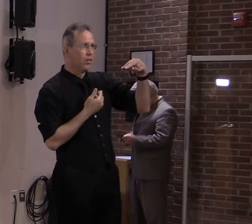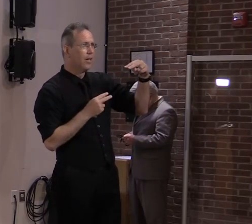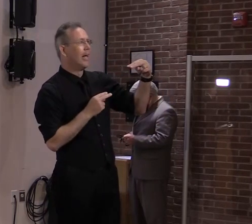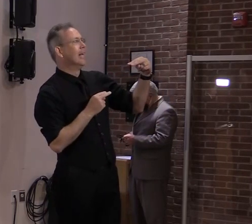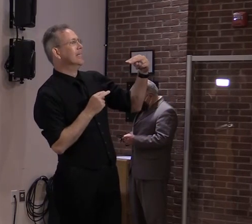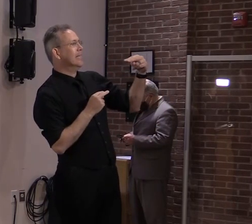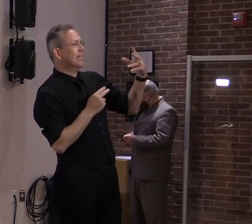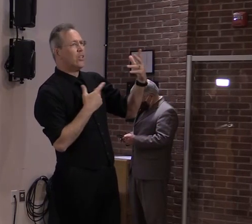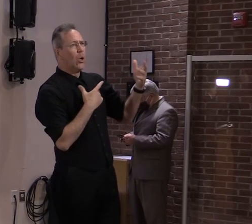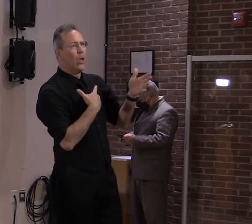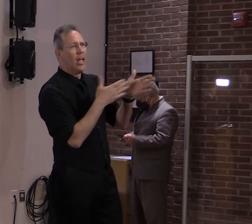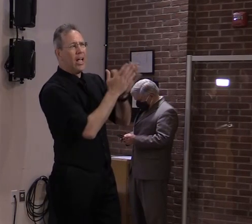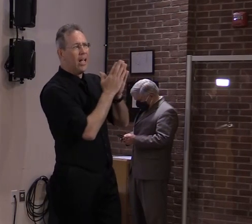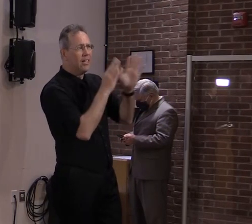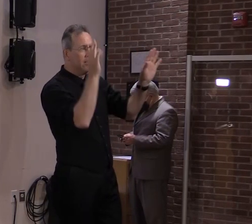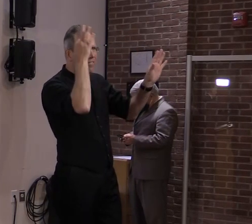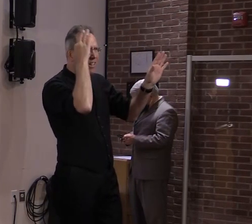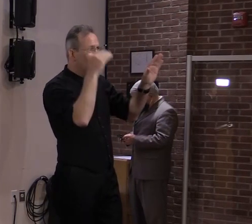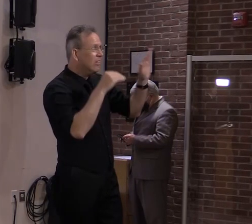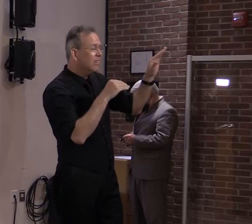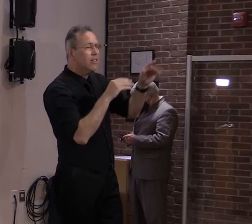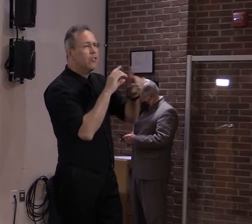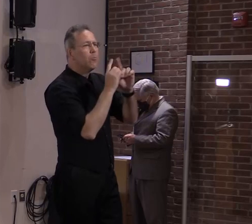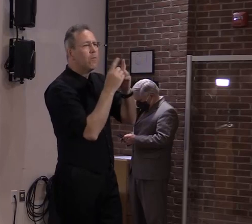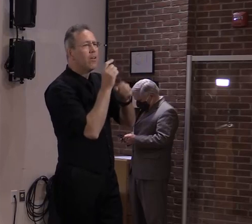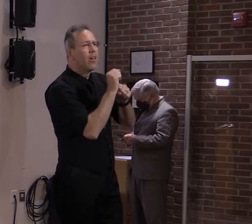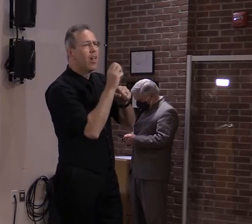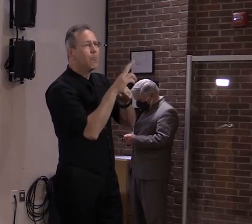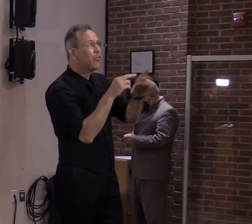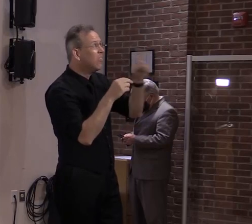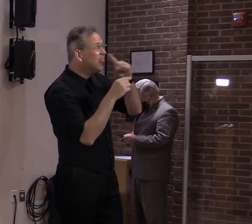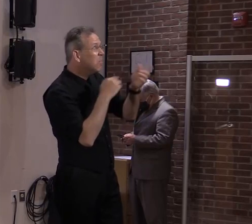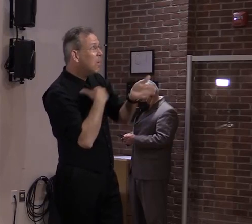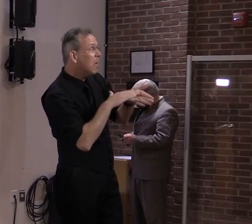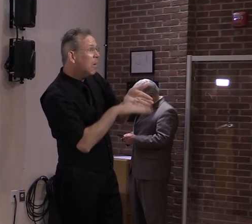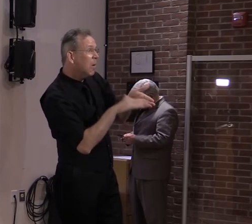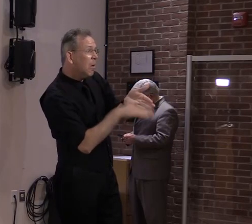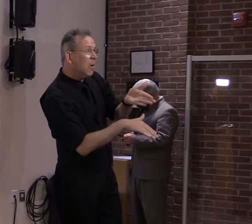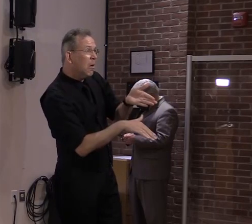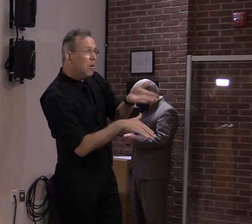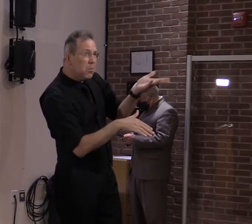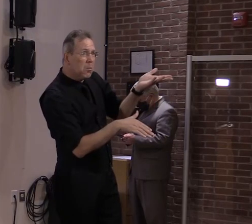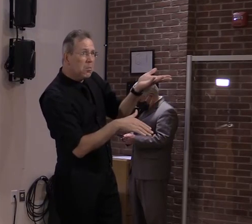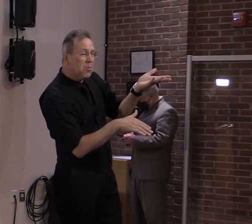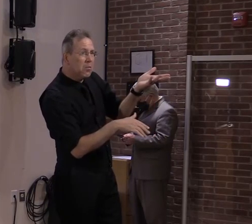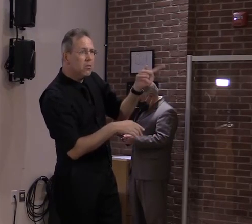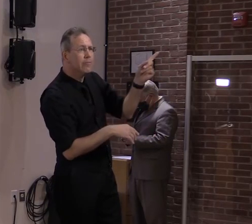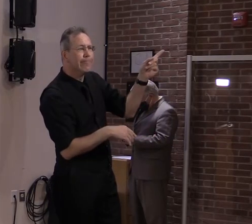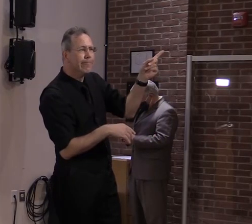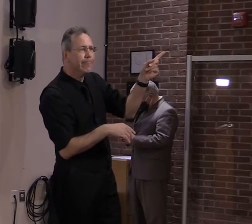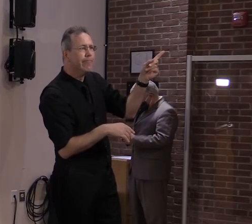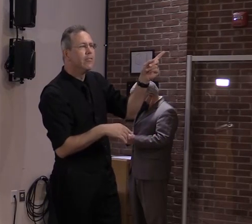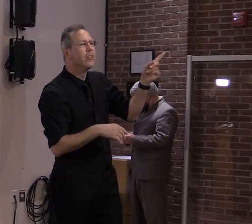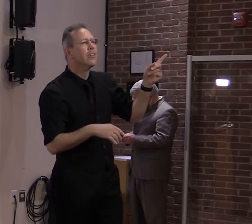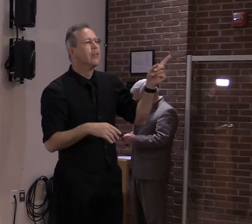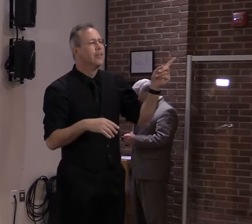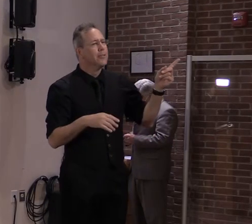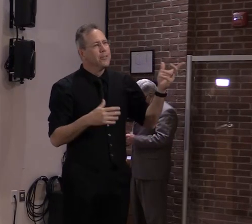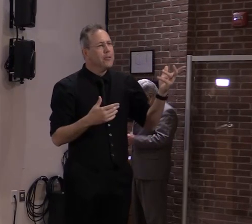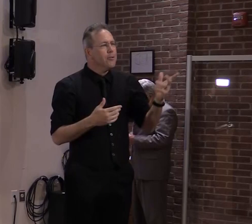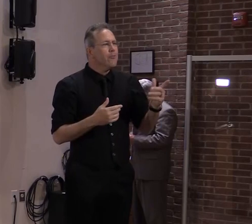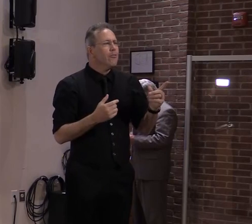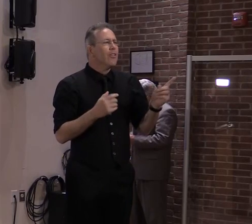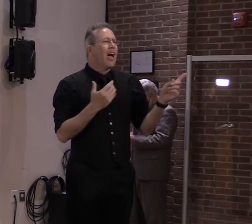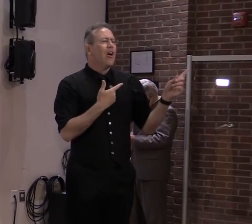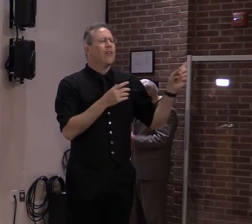that requirement. Our congressional delegation supported us in that effort and also issued a formal letter